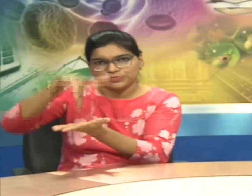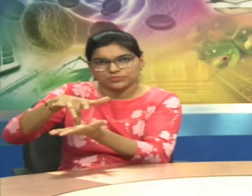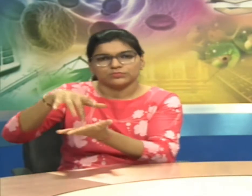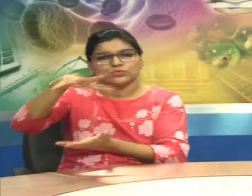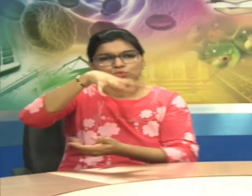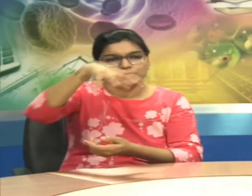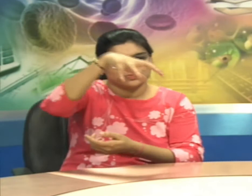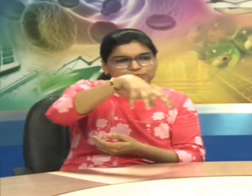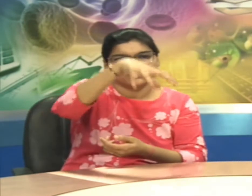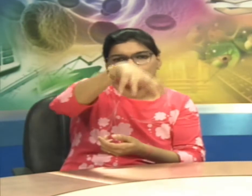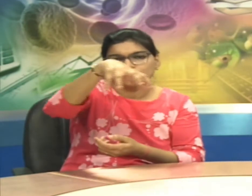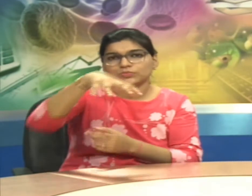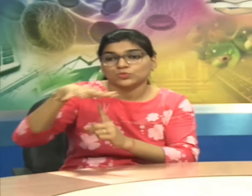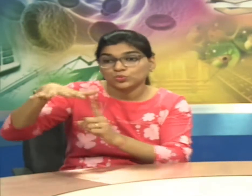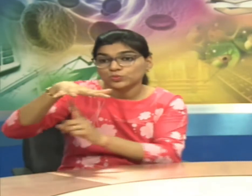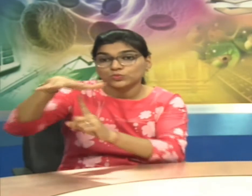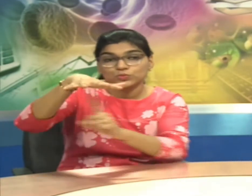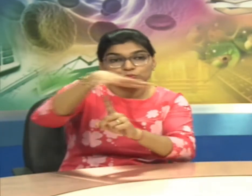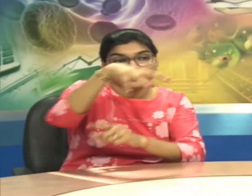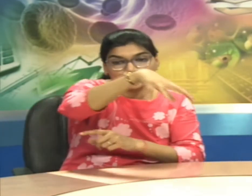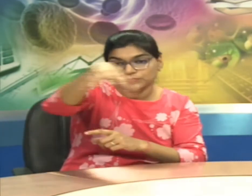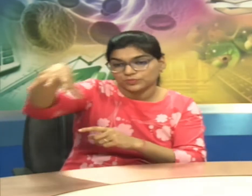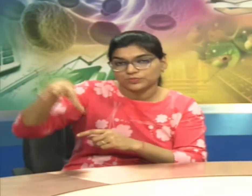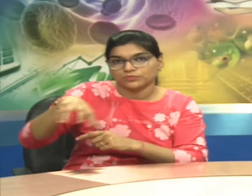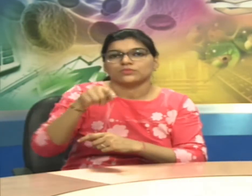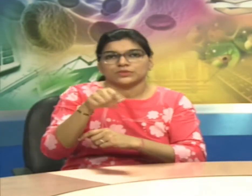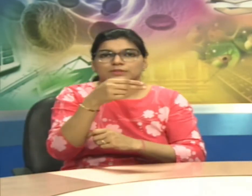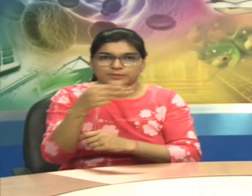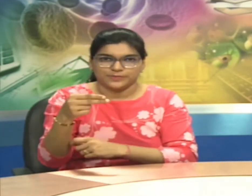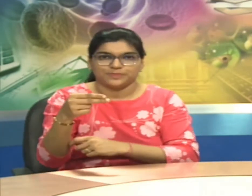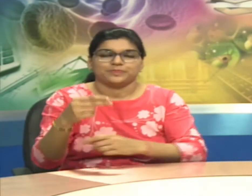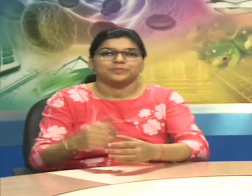Next word is society. Different societies.